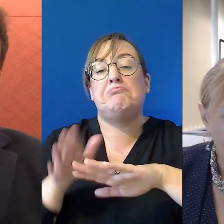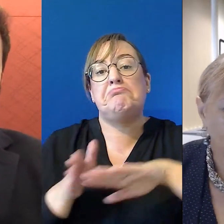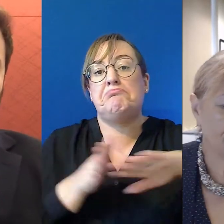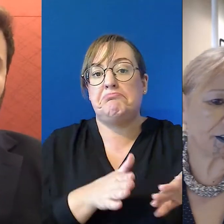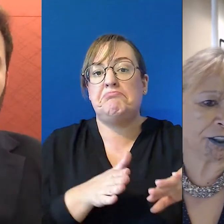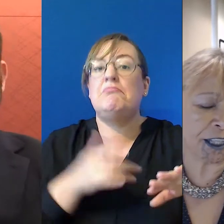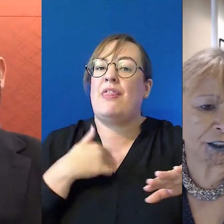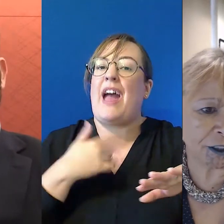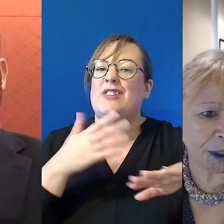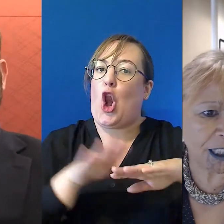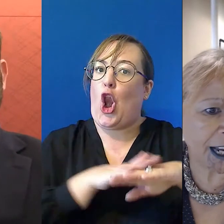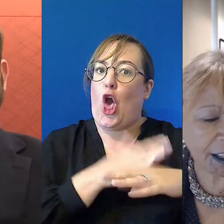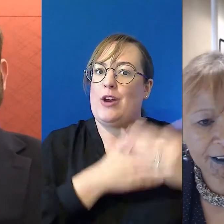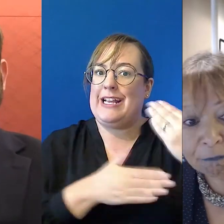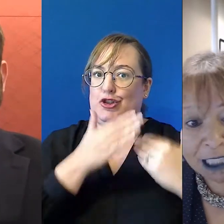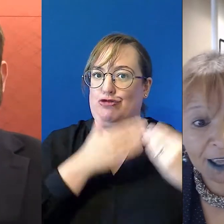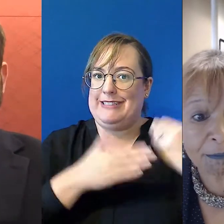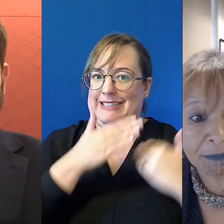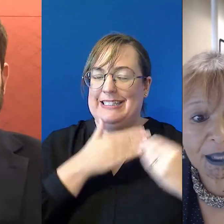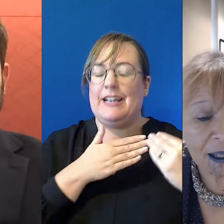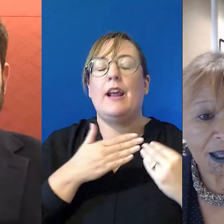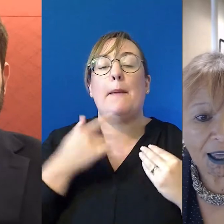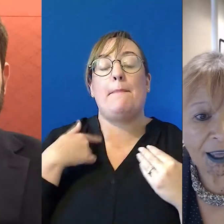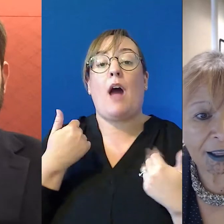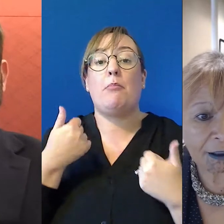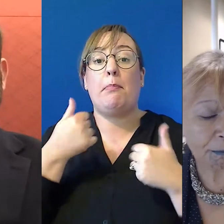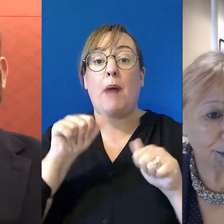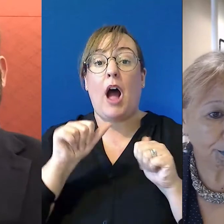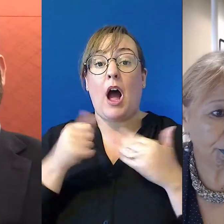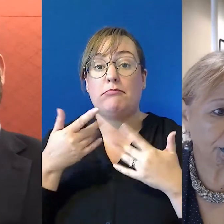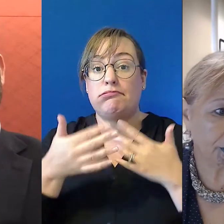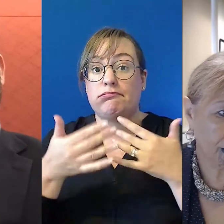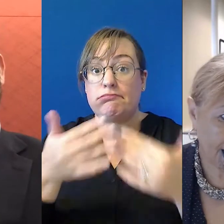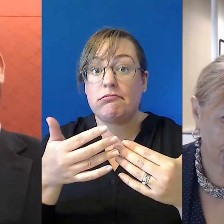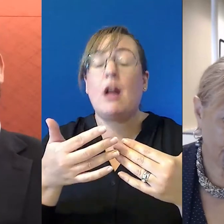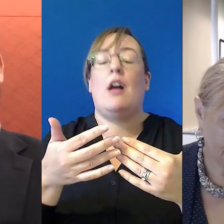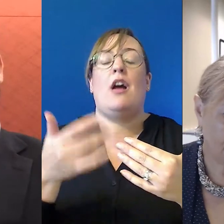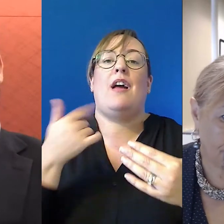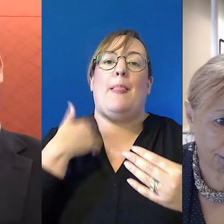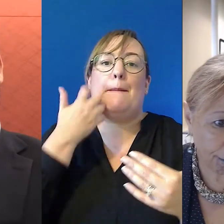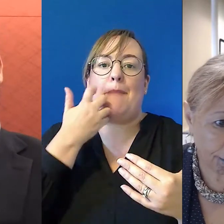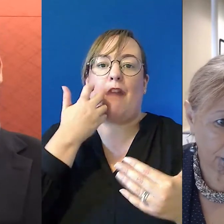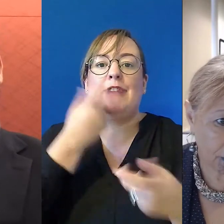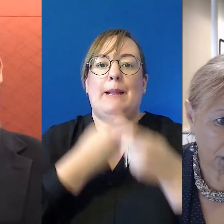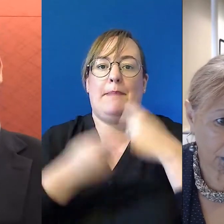won't go into it, it's got nothing to do with today. They've become an important aspect